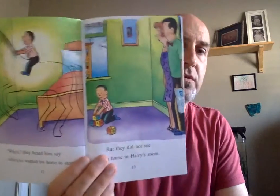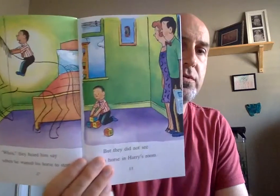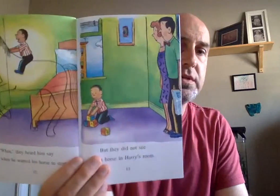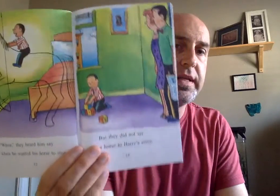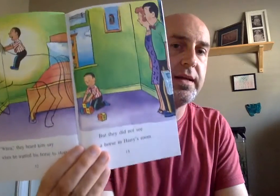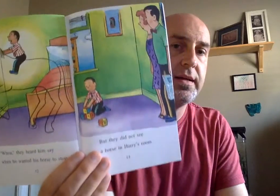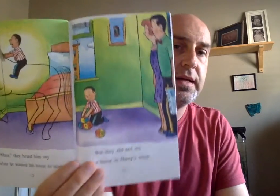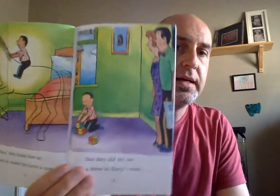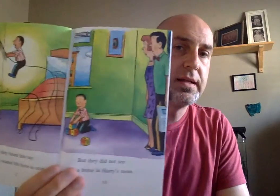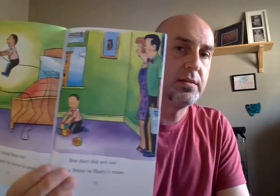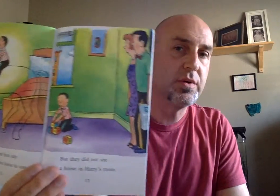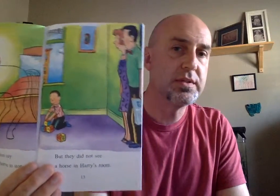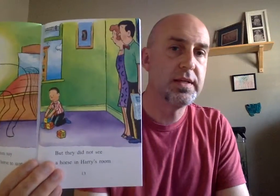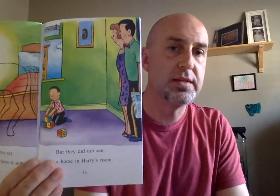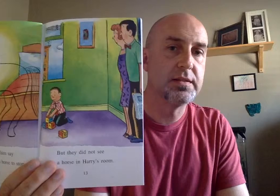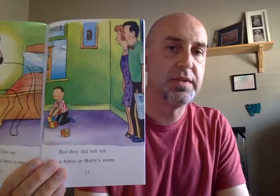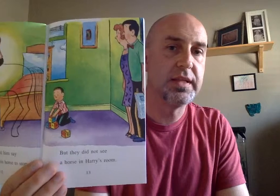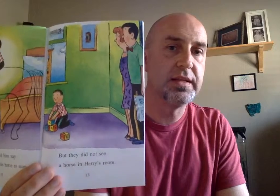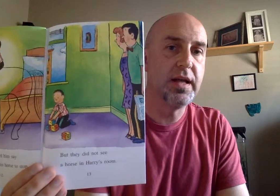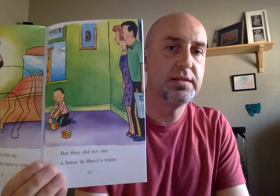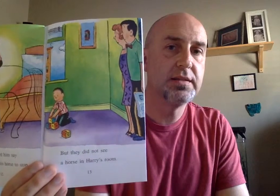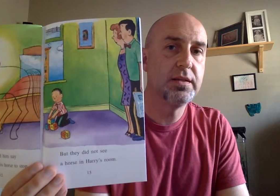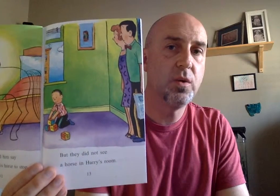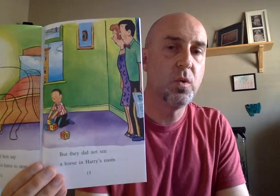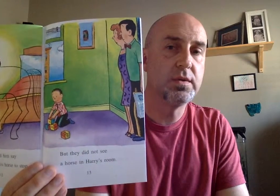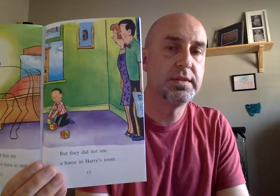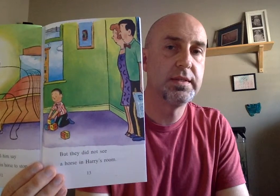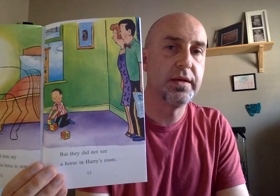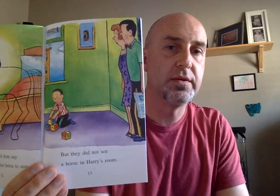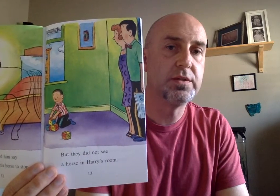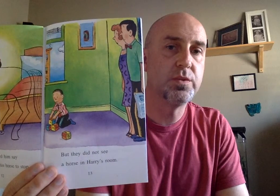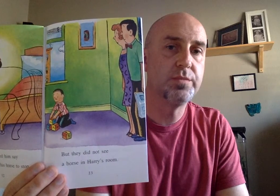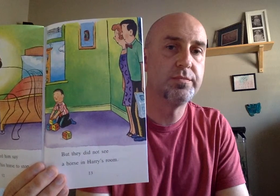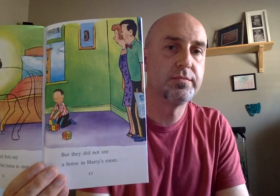for today. The book says, but they did not see a horse in Harry's room.